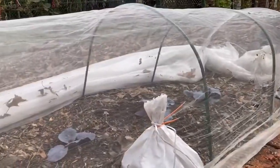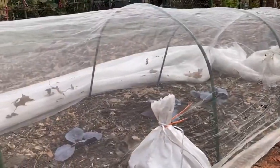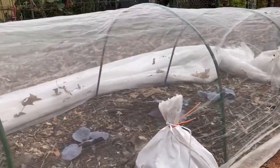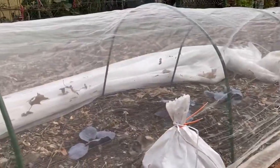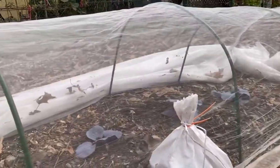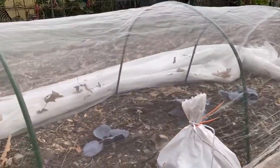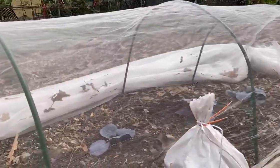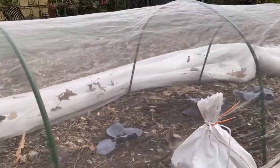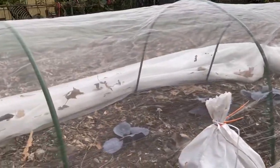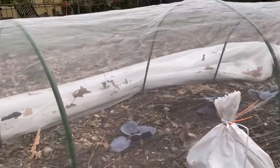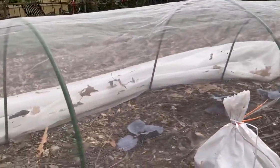side.